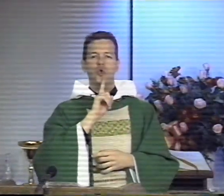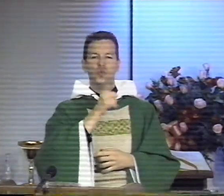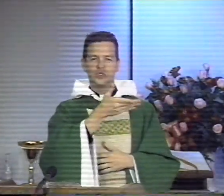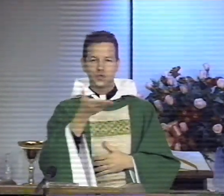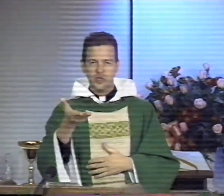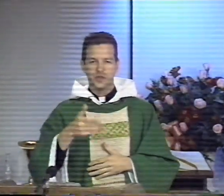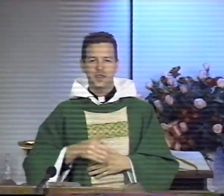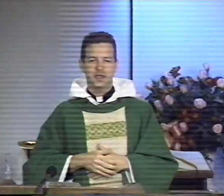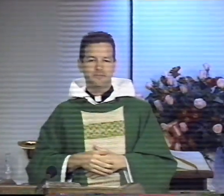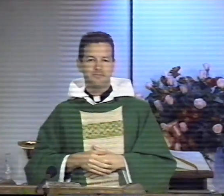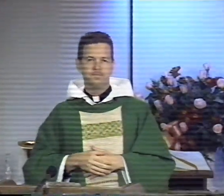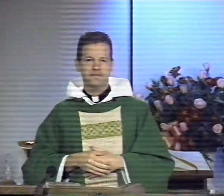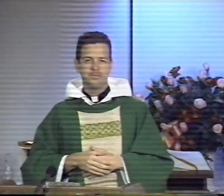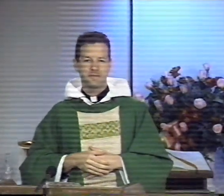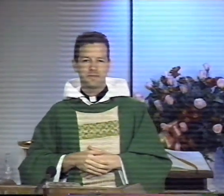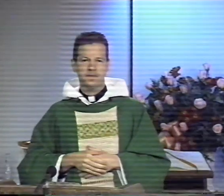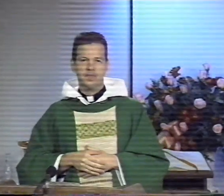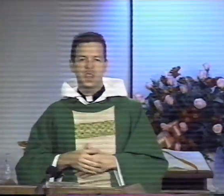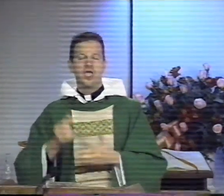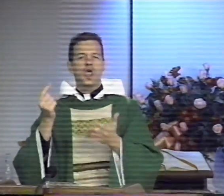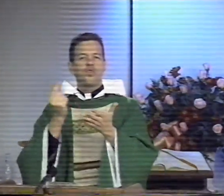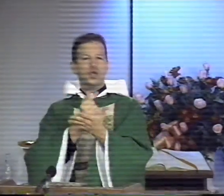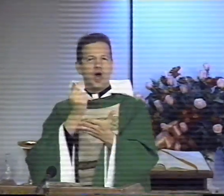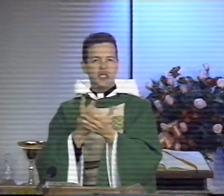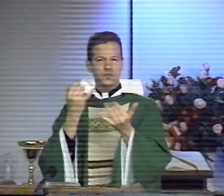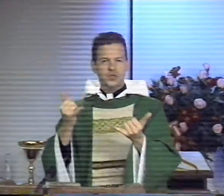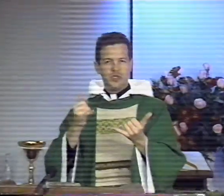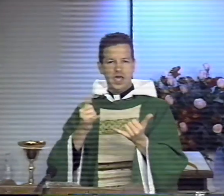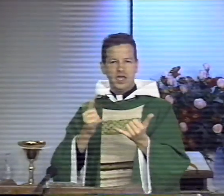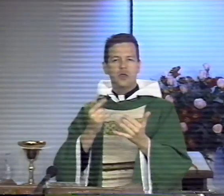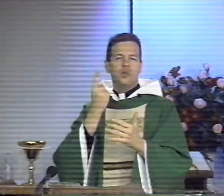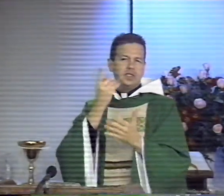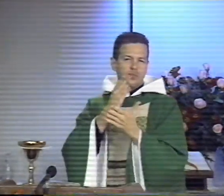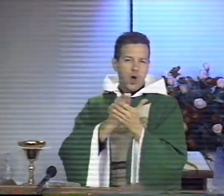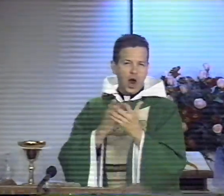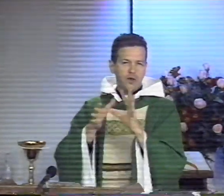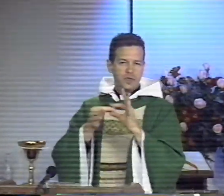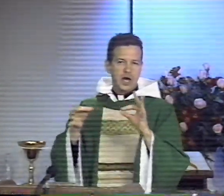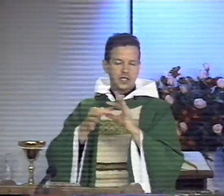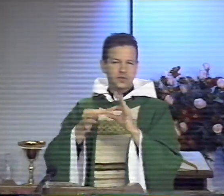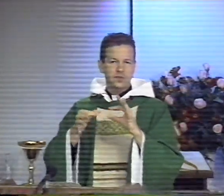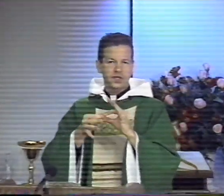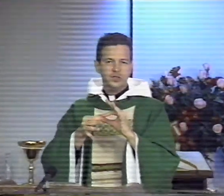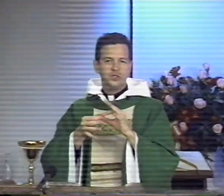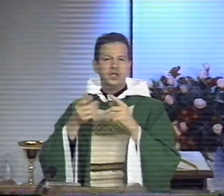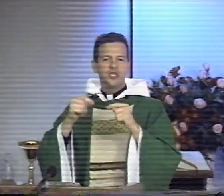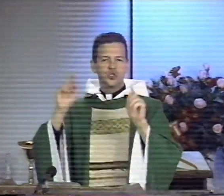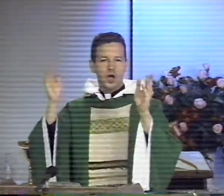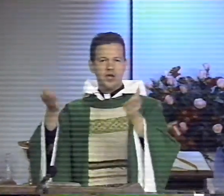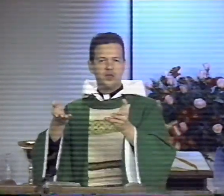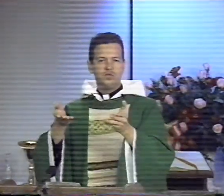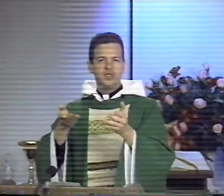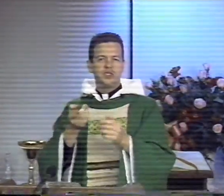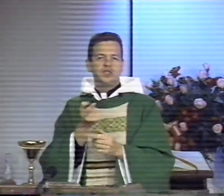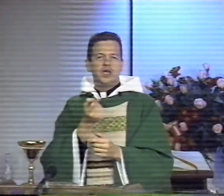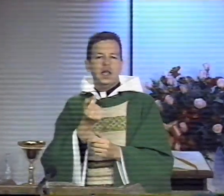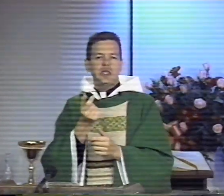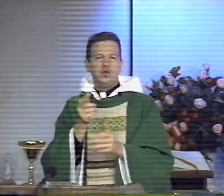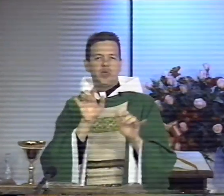was the real thing. The gospel today, at least part of the gospel message, is trying to convince us a little bit in